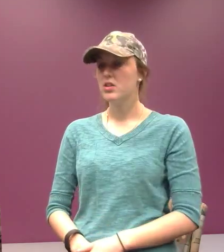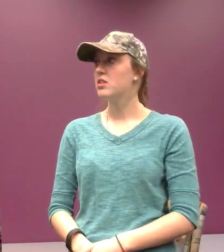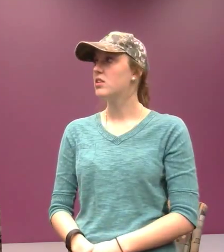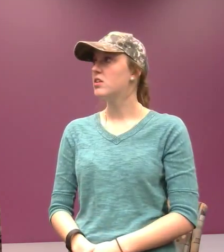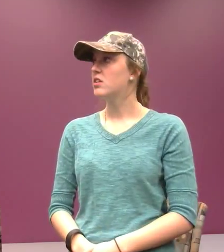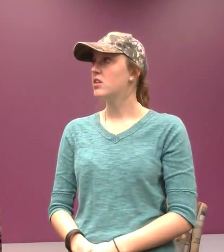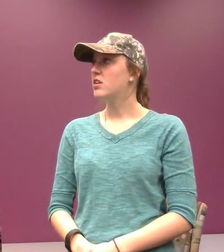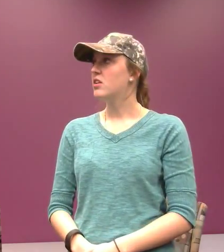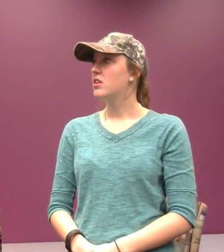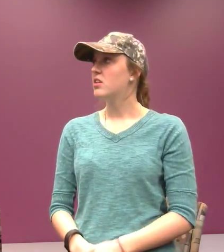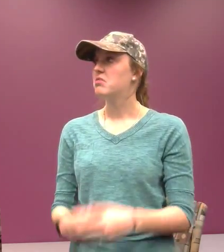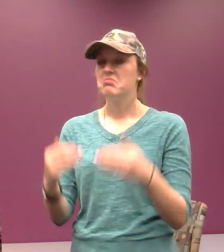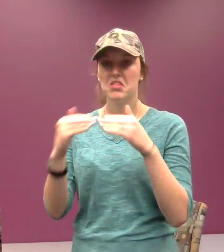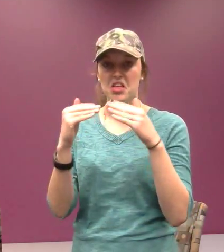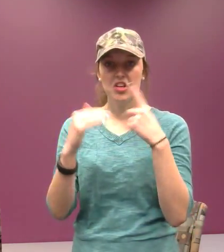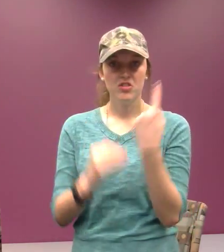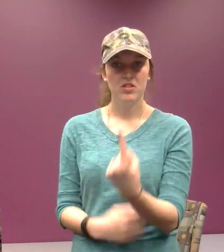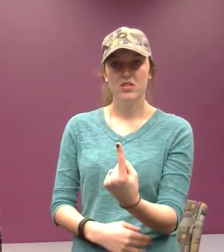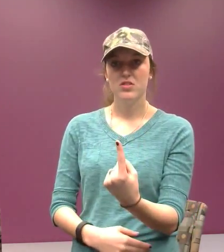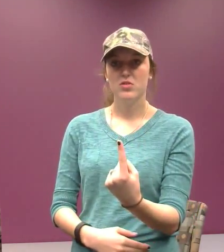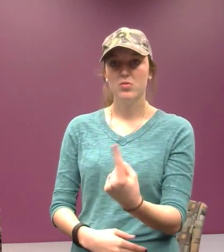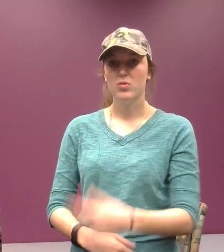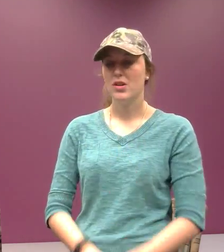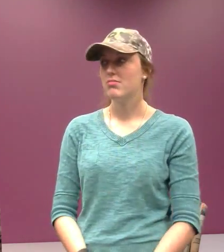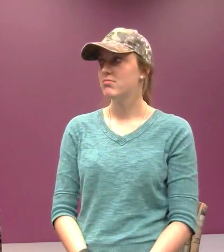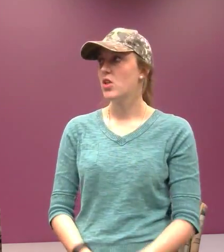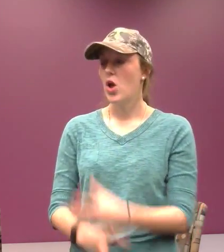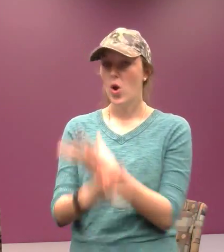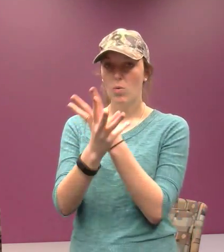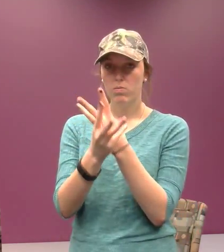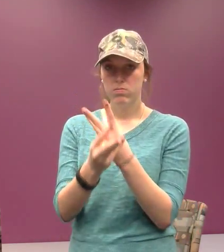Oh, interesting. We got rid of a lot of things, didn't we?